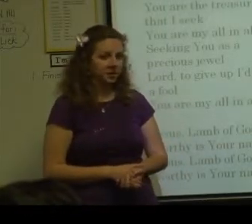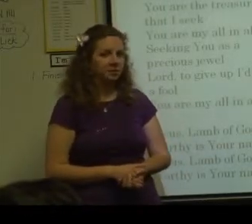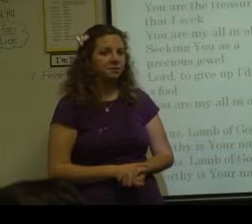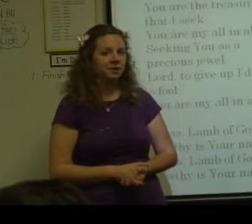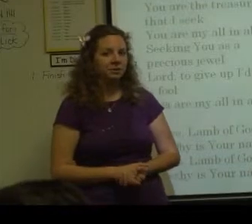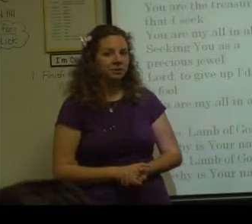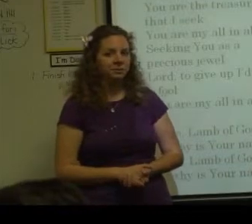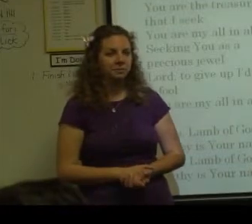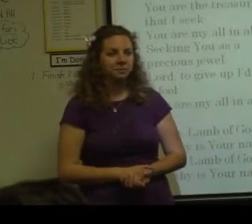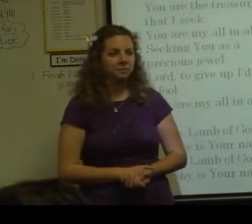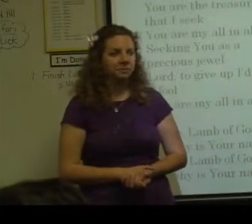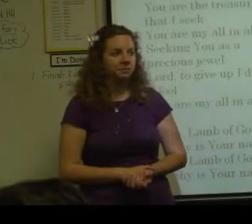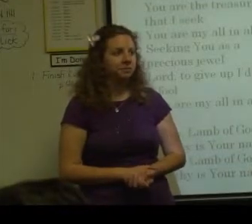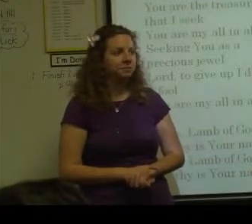Okay, what else?